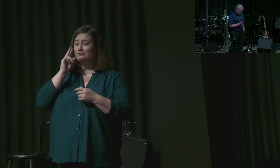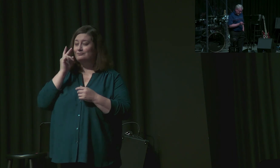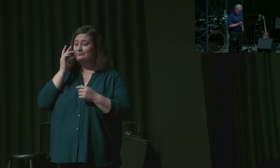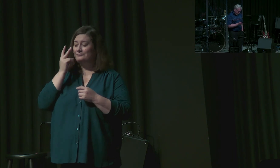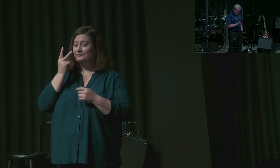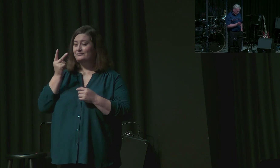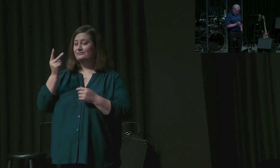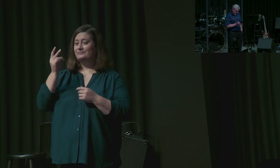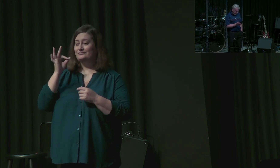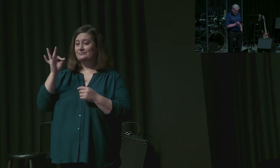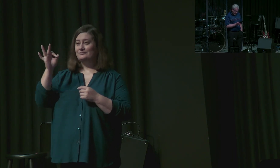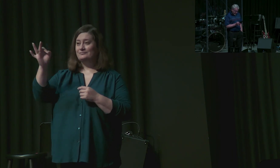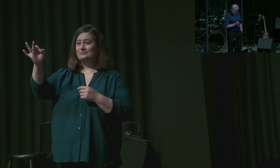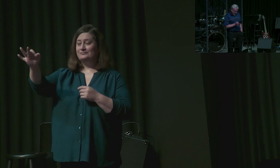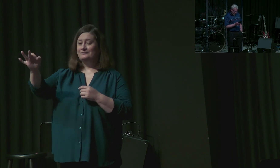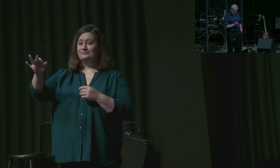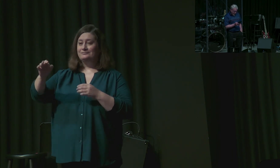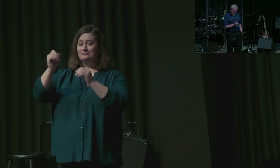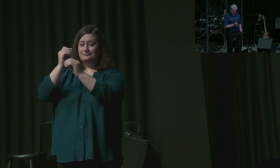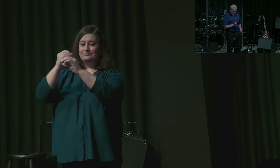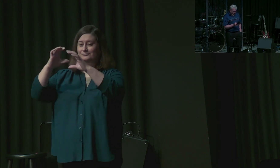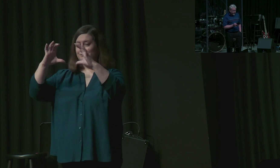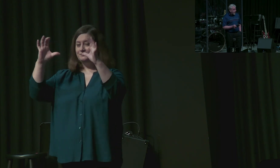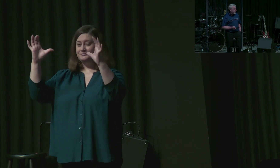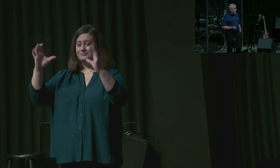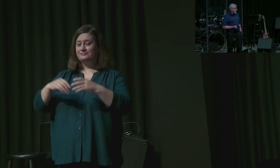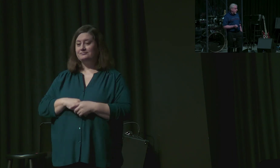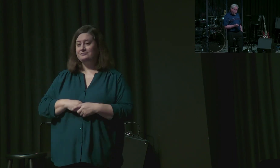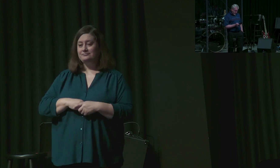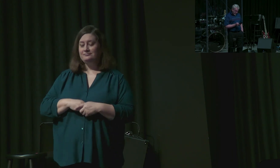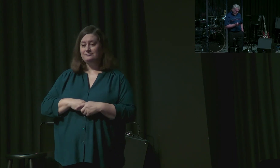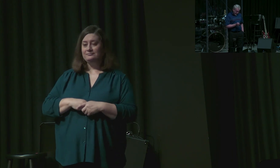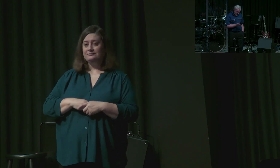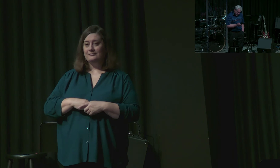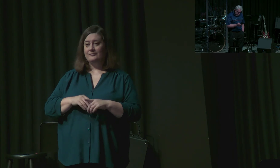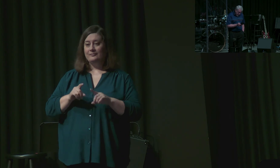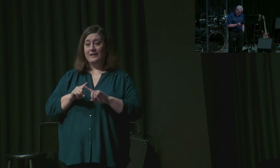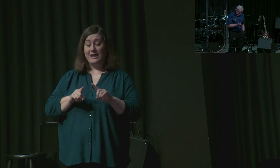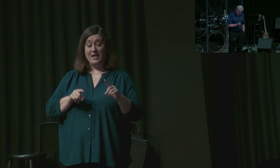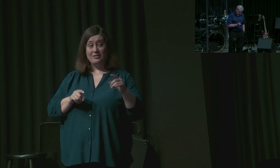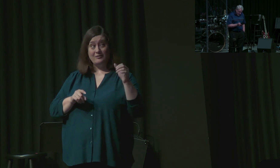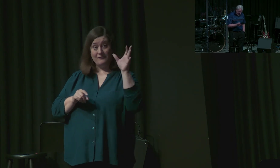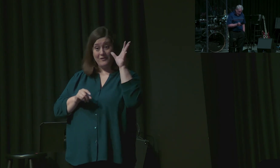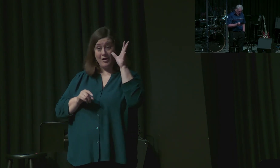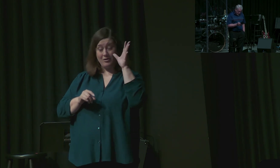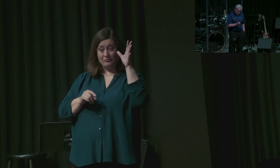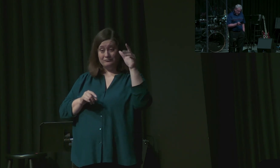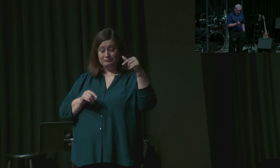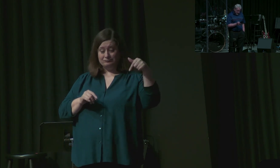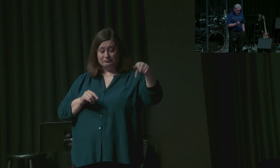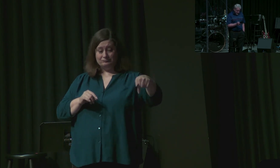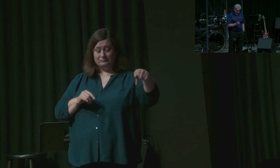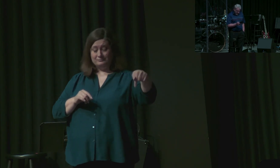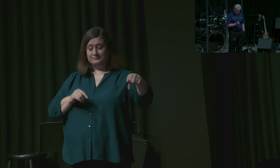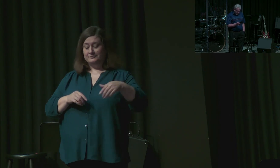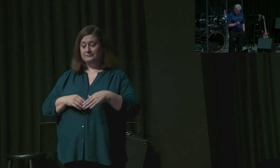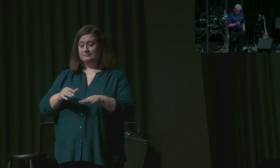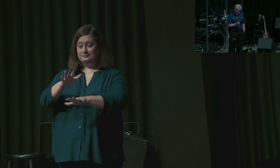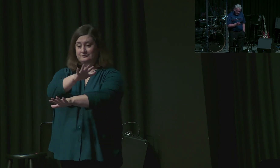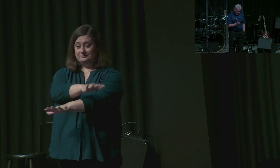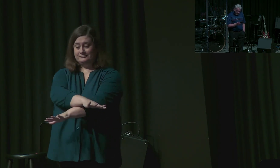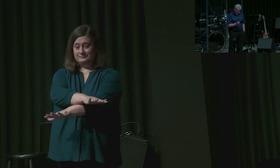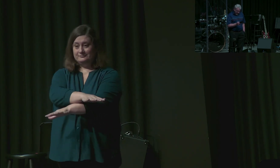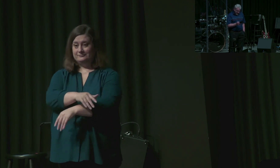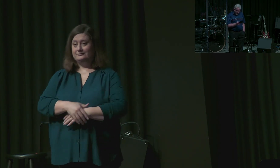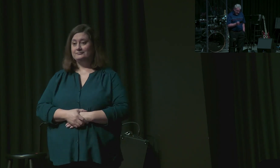boys standing at his bedside, their father behind them. See Jacob's arms crossed with his hands on their